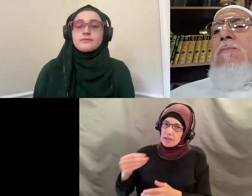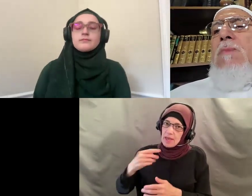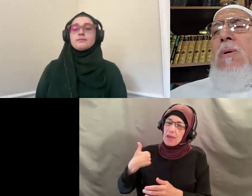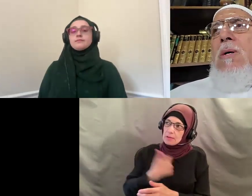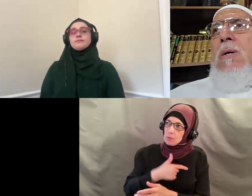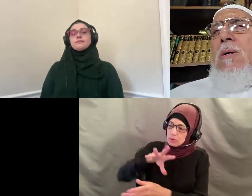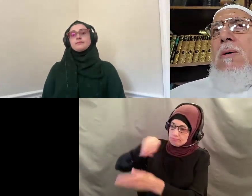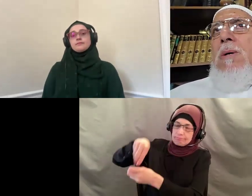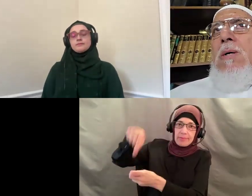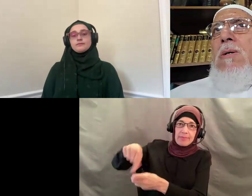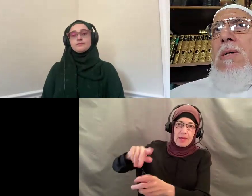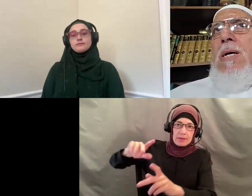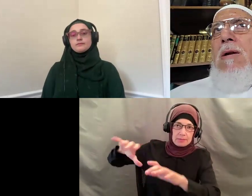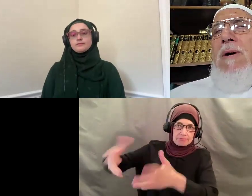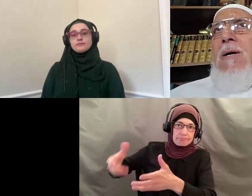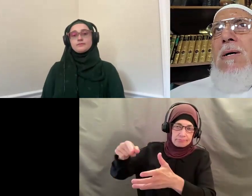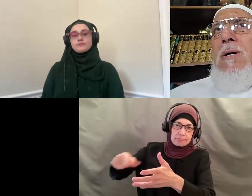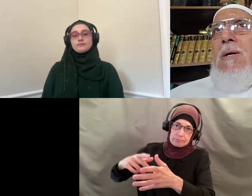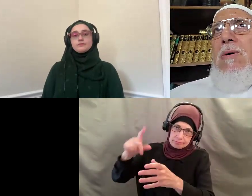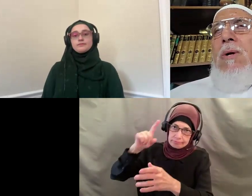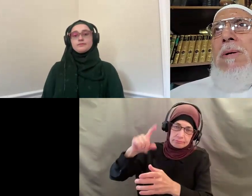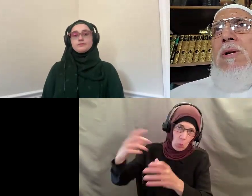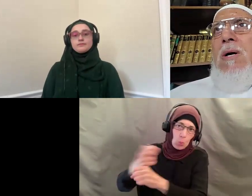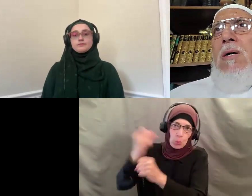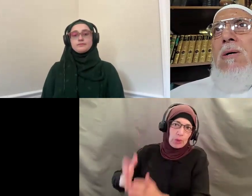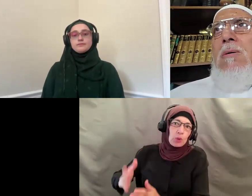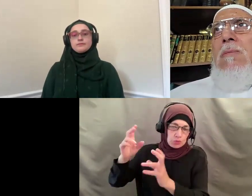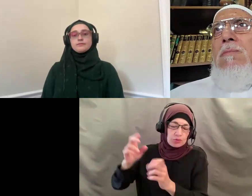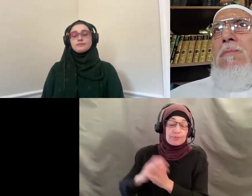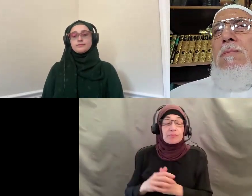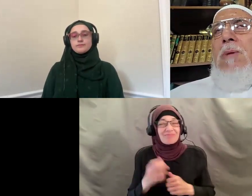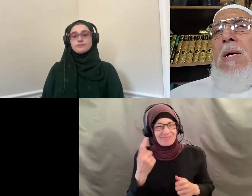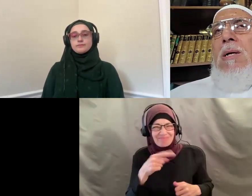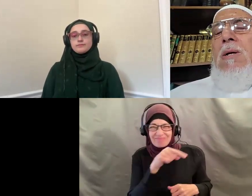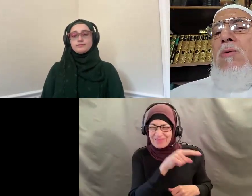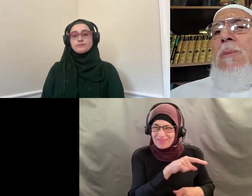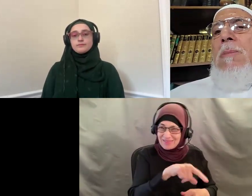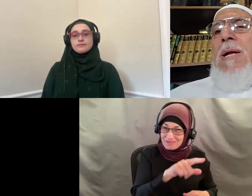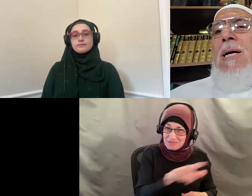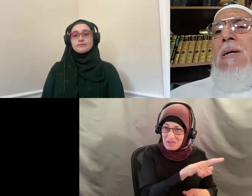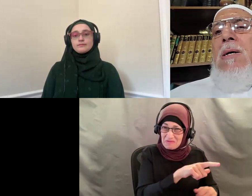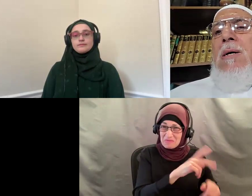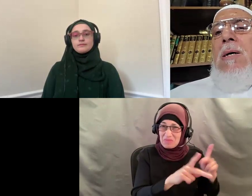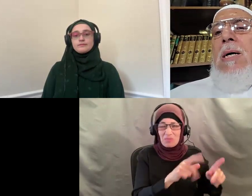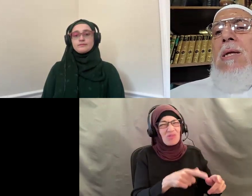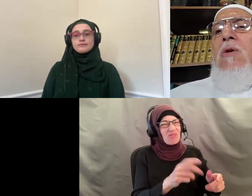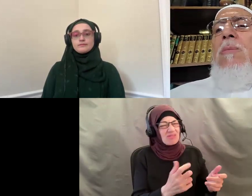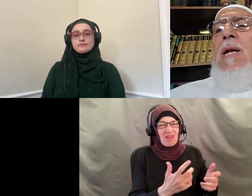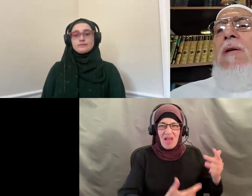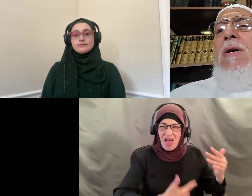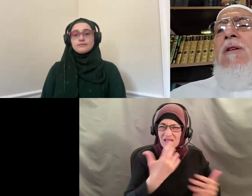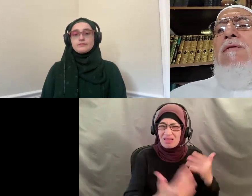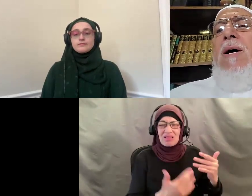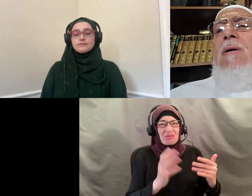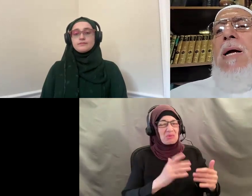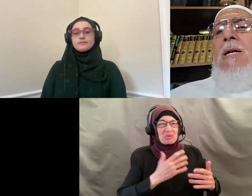black smoke, because hellfire will be dark and it will be black, and they will be